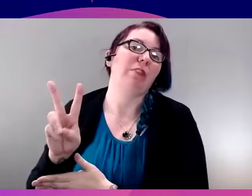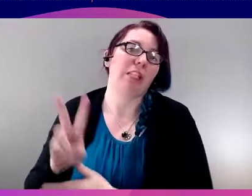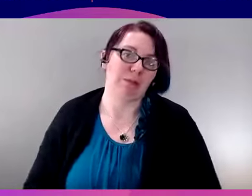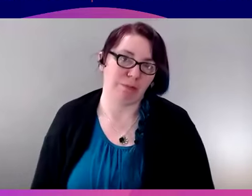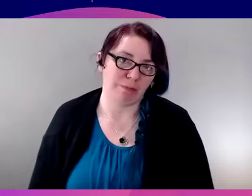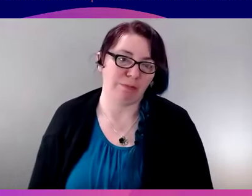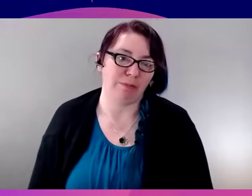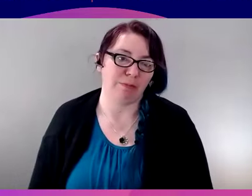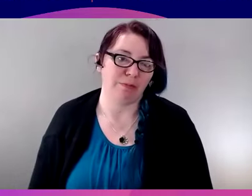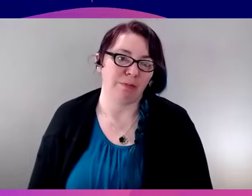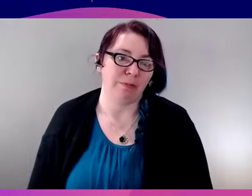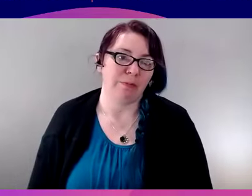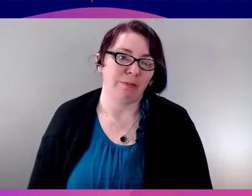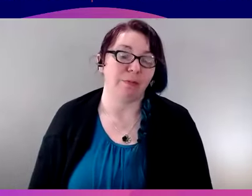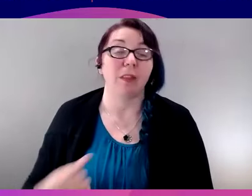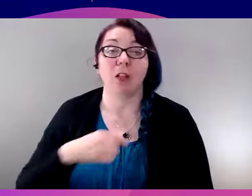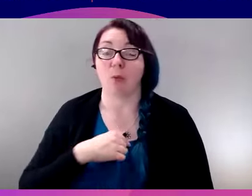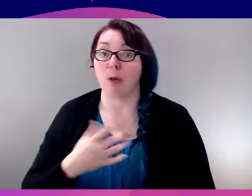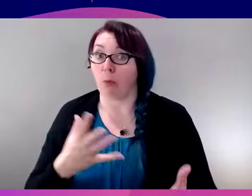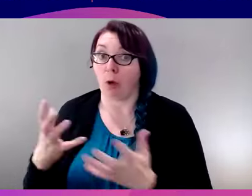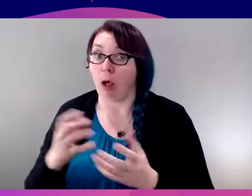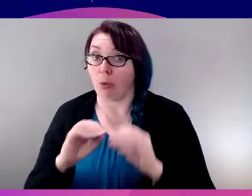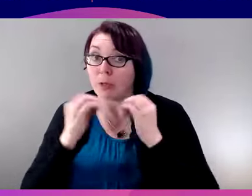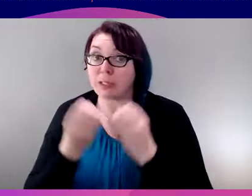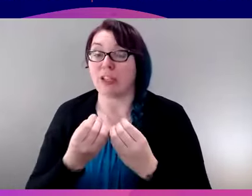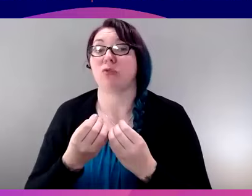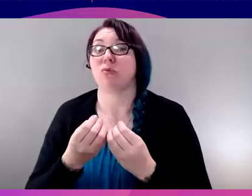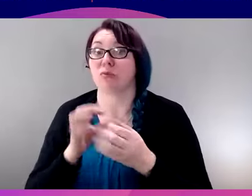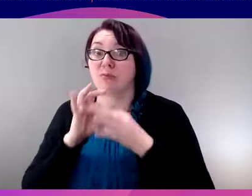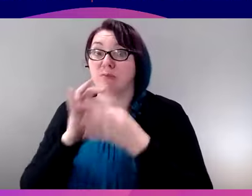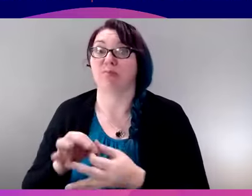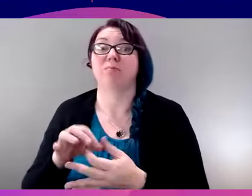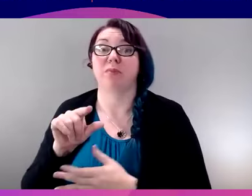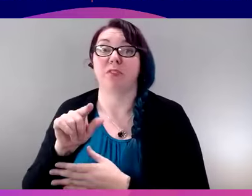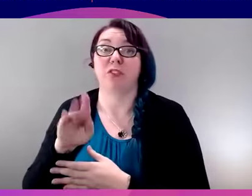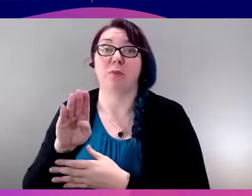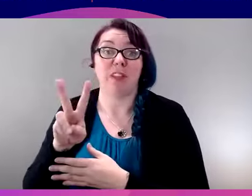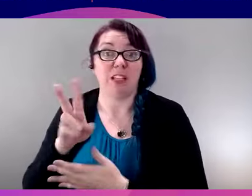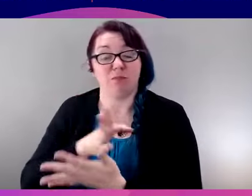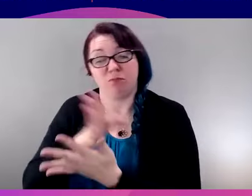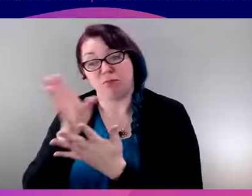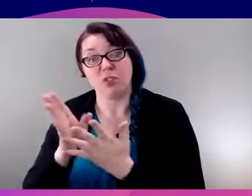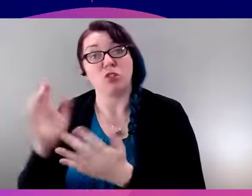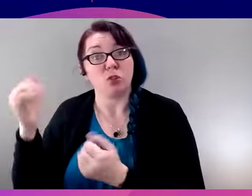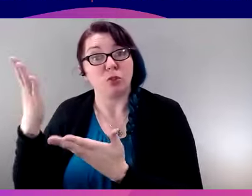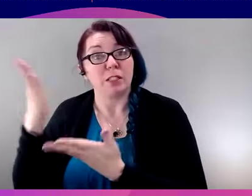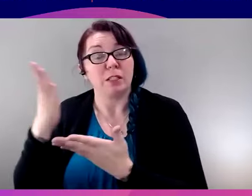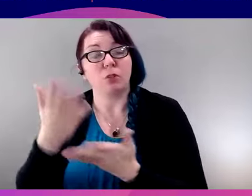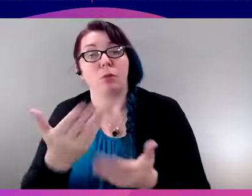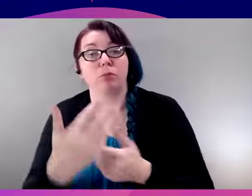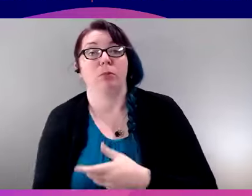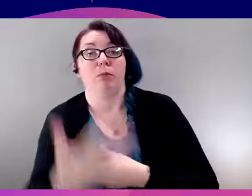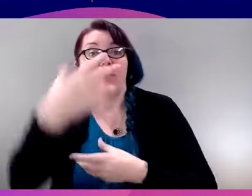seeking partners from gender-based violence services to be on the steering committee for this project. This project will develop